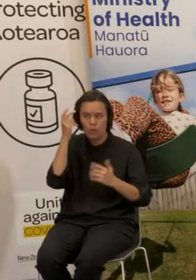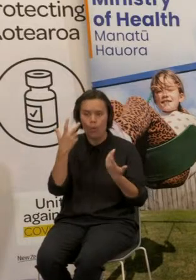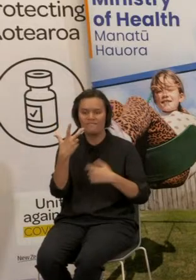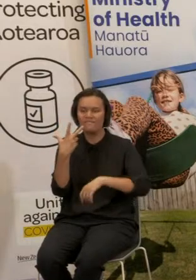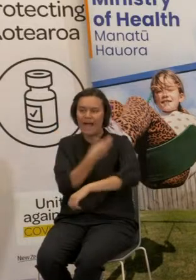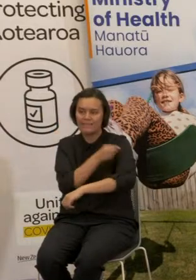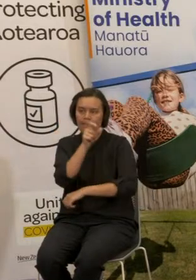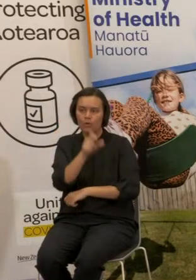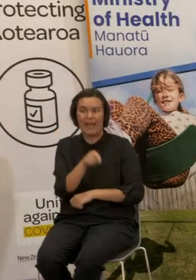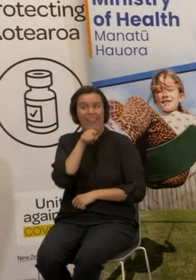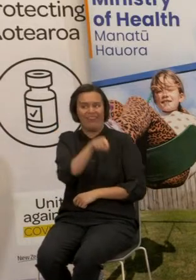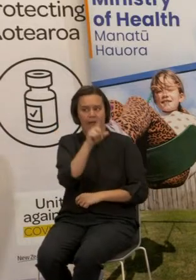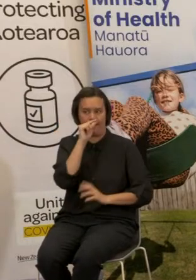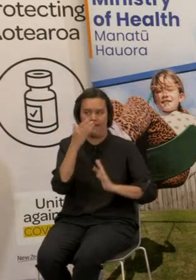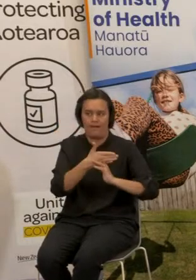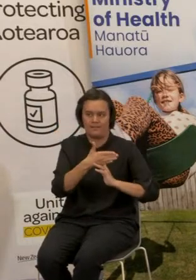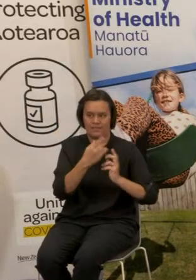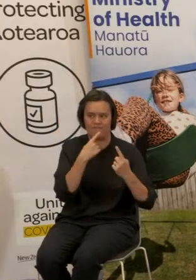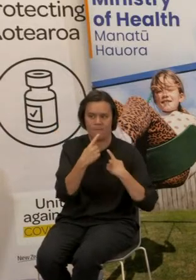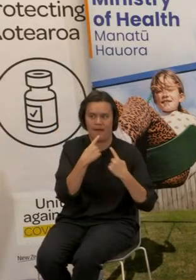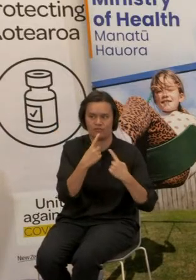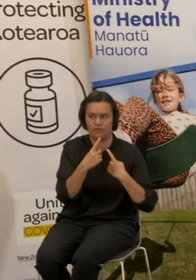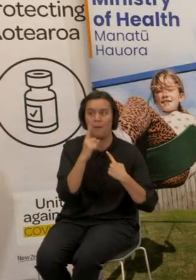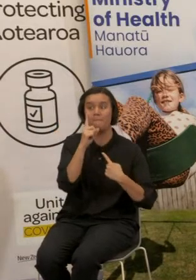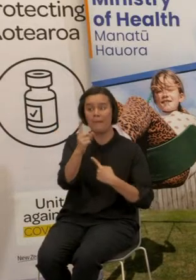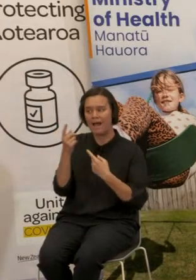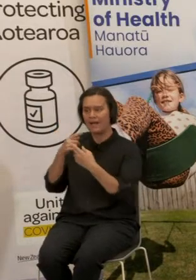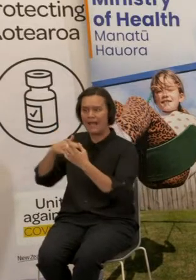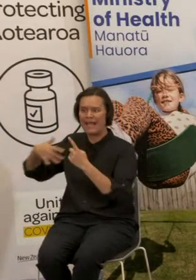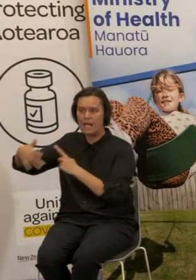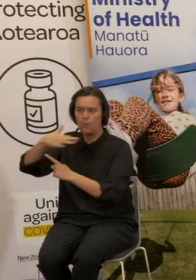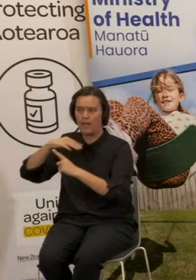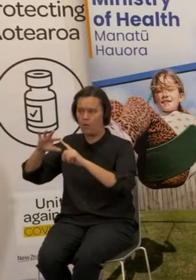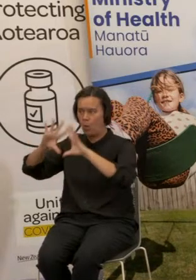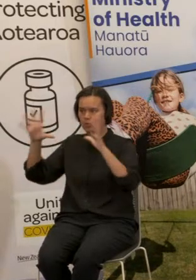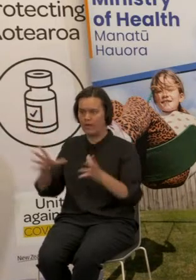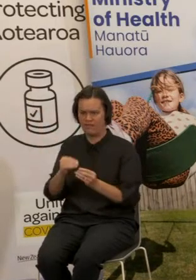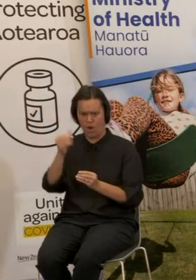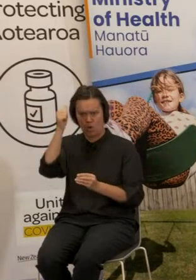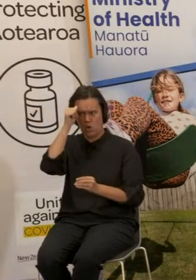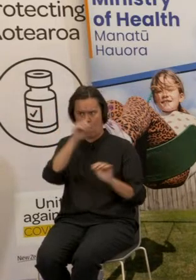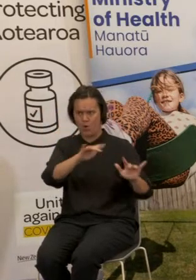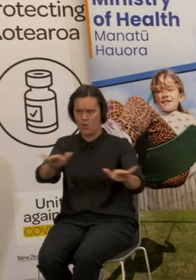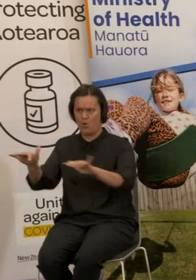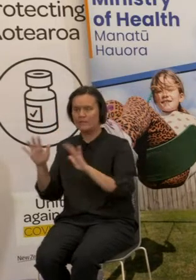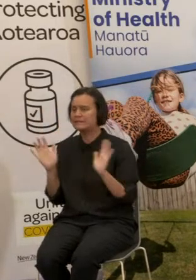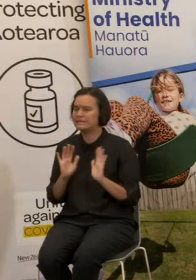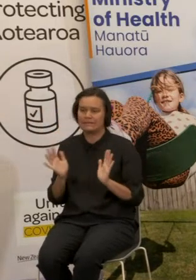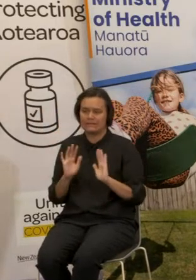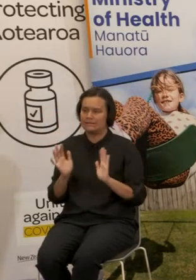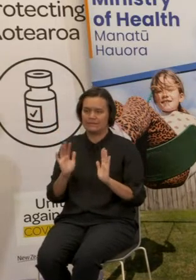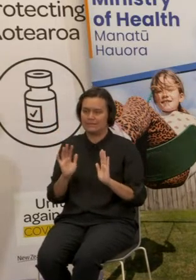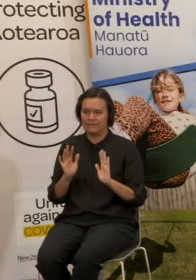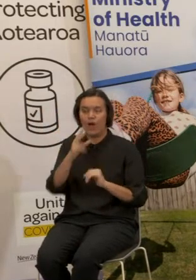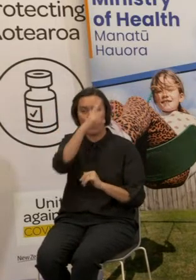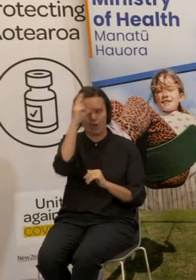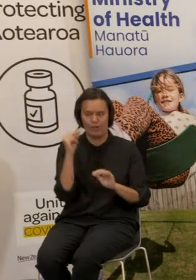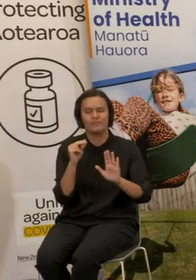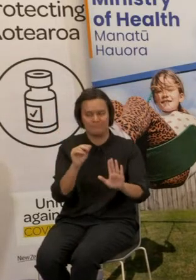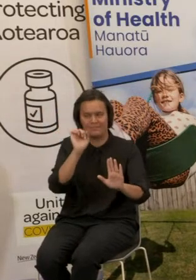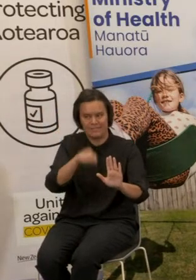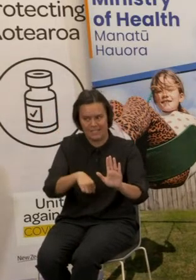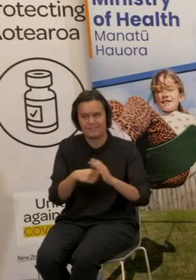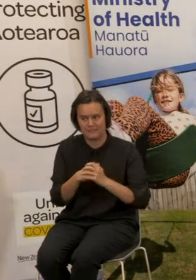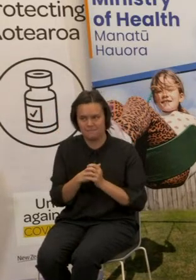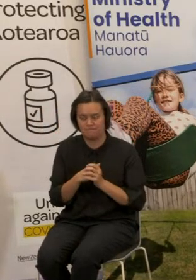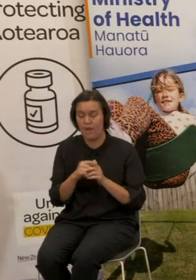communities are getting on with it, and I just want to call out the great work that Northland DHB did, because we had to build a data